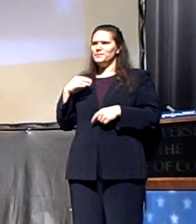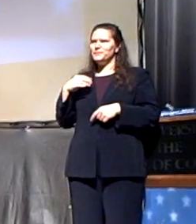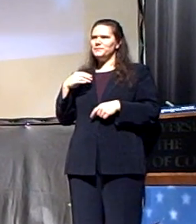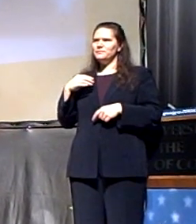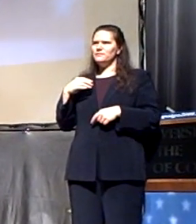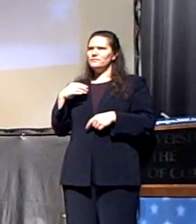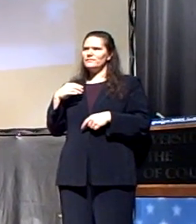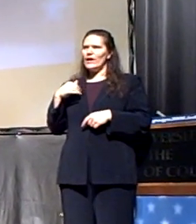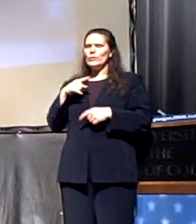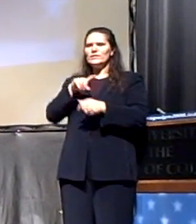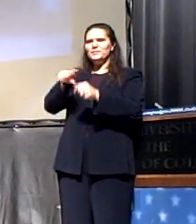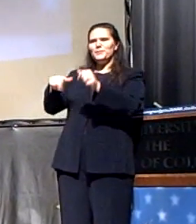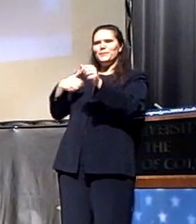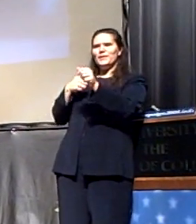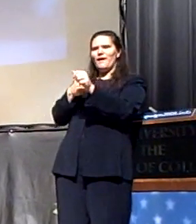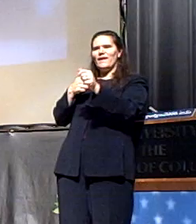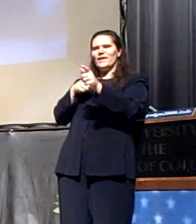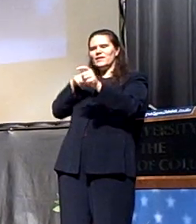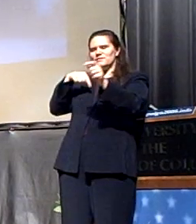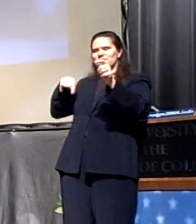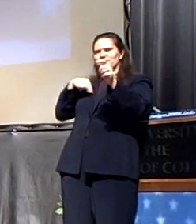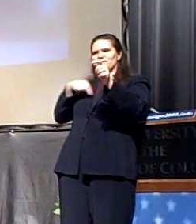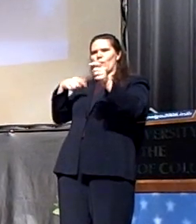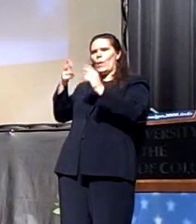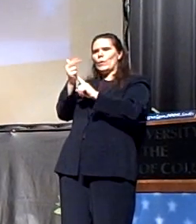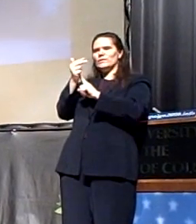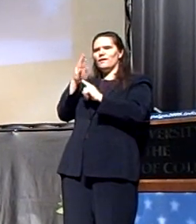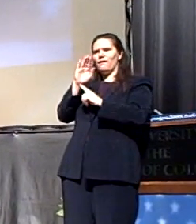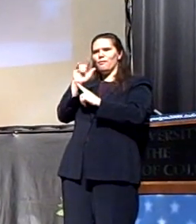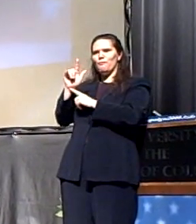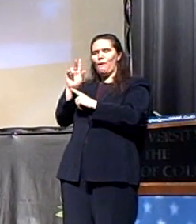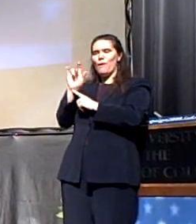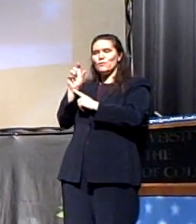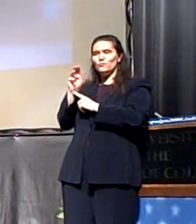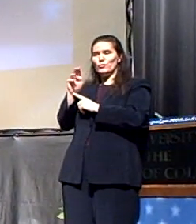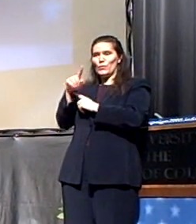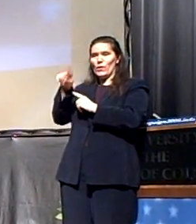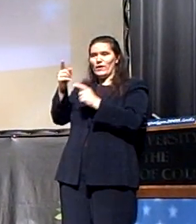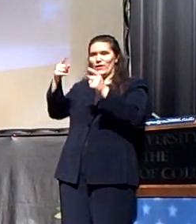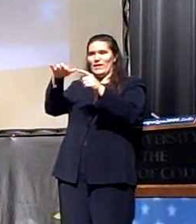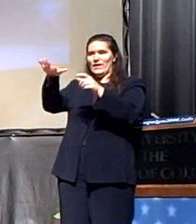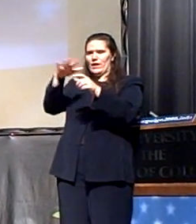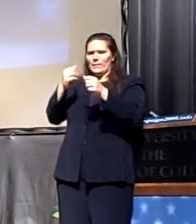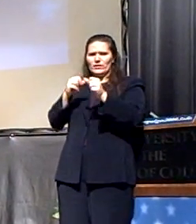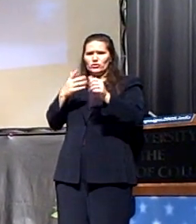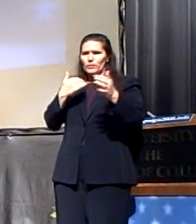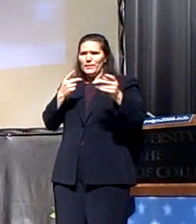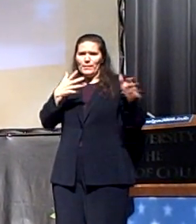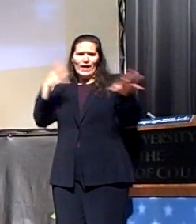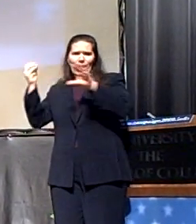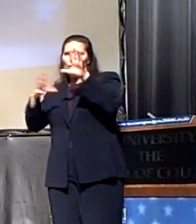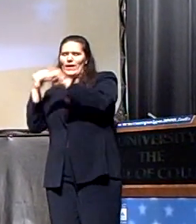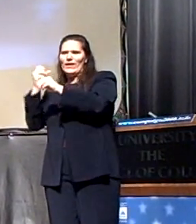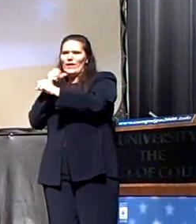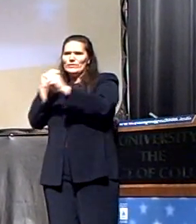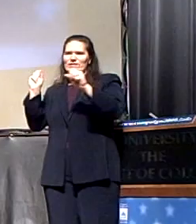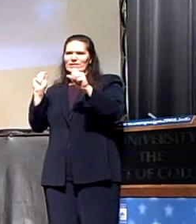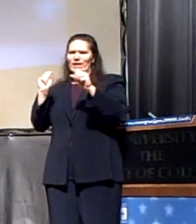was in the back of the hotel ballroom trying to make sure people got out of the room safely because it was